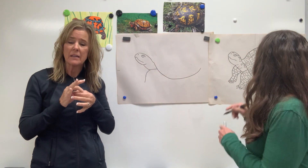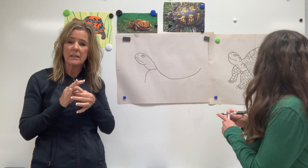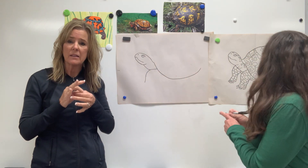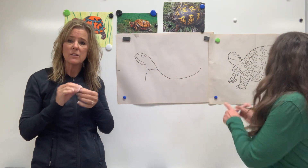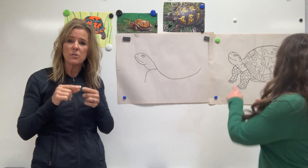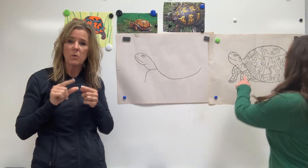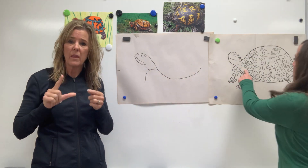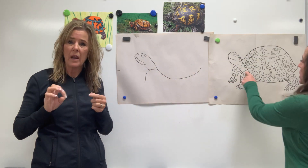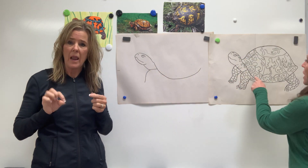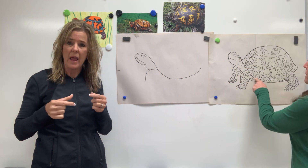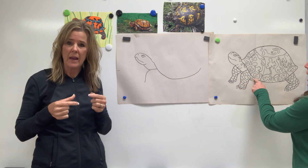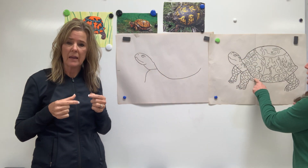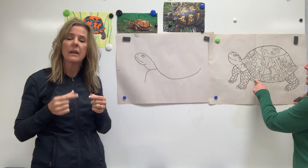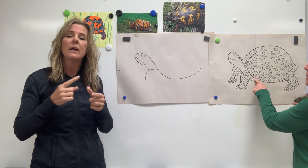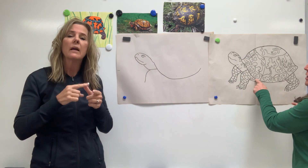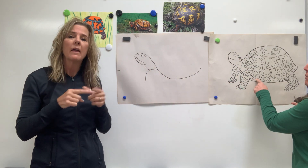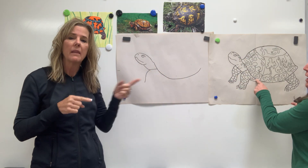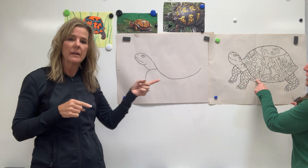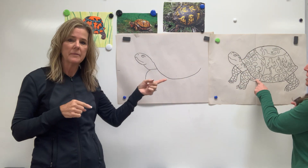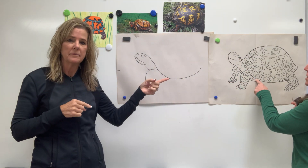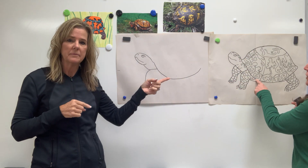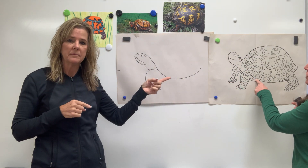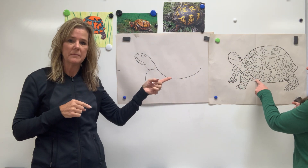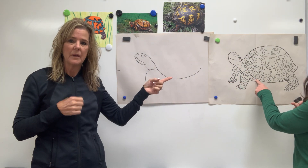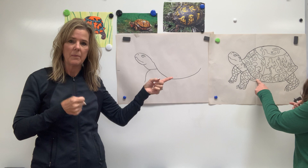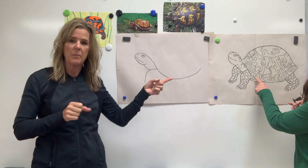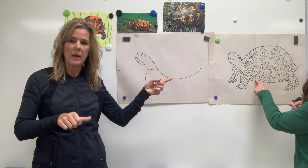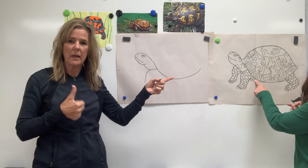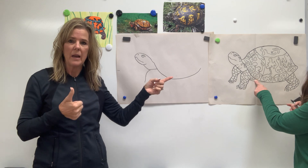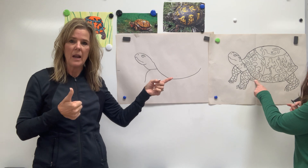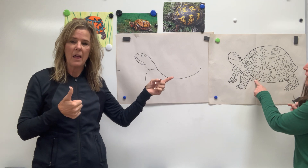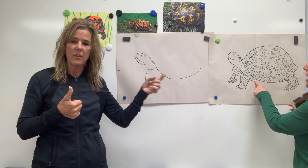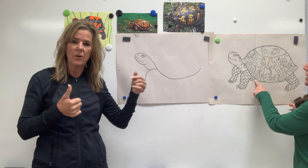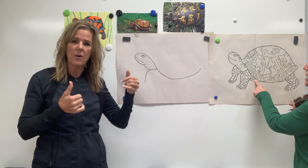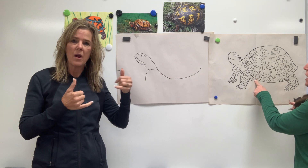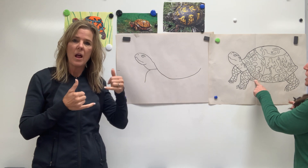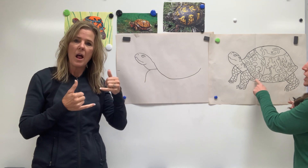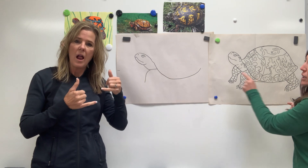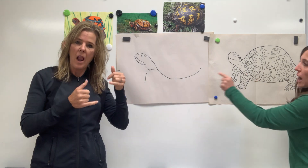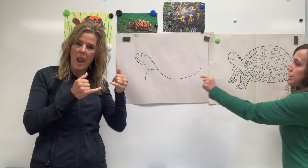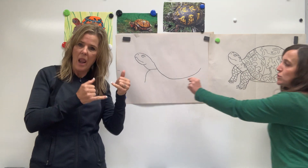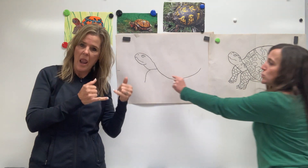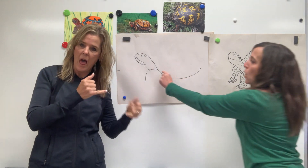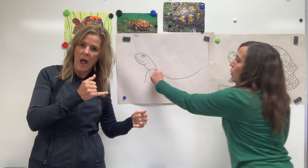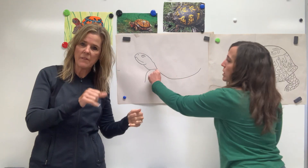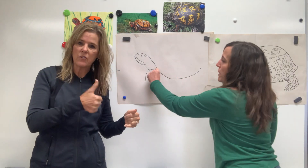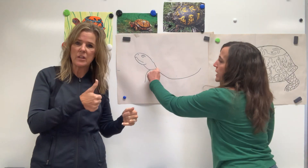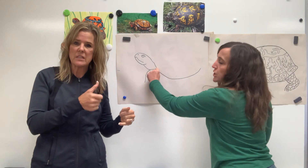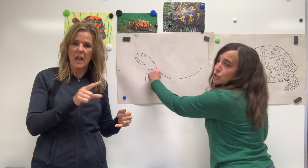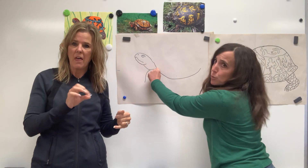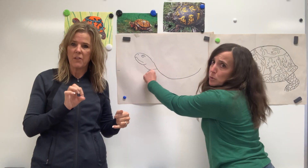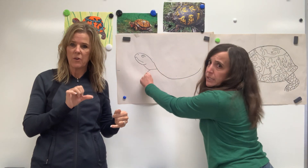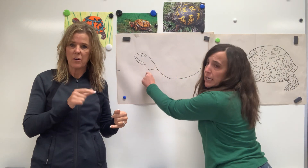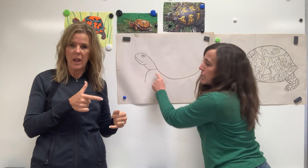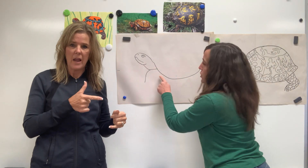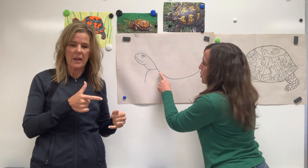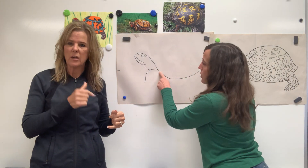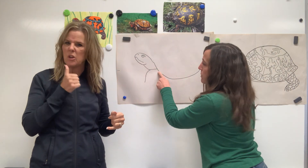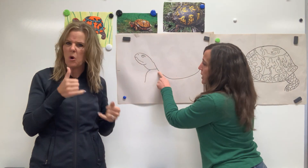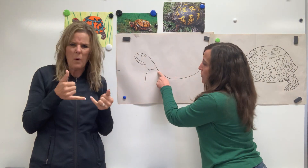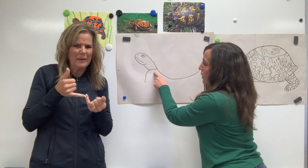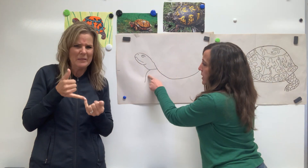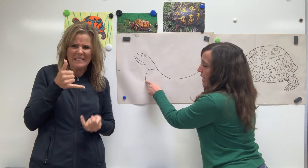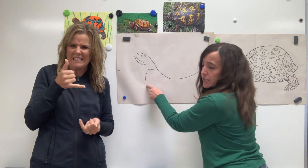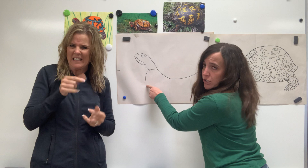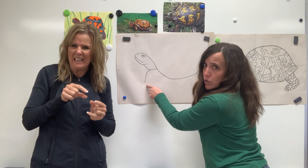already. Then we're gonna come back and I'm gonna make another line for his other leg. Guys, you don't wanna make it super skinny. You